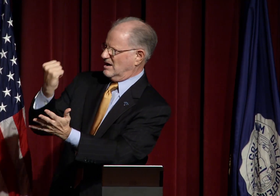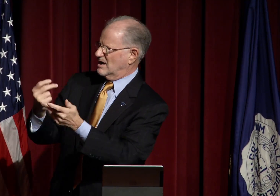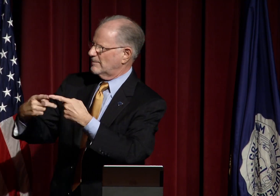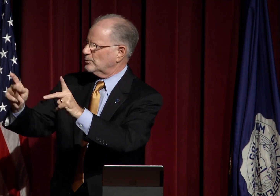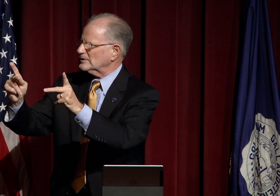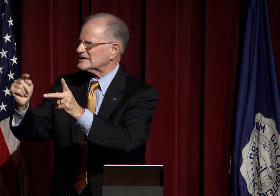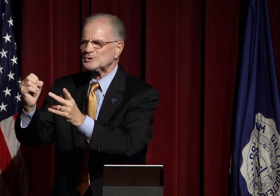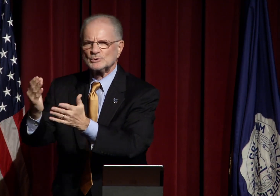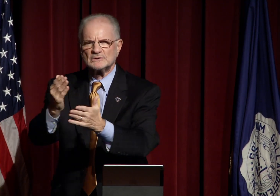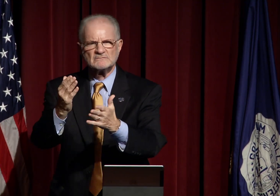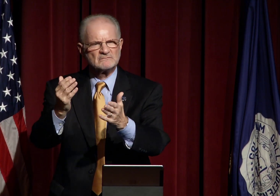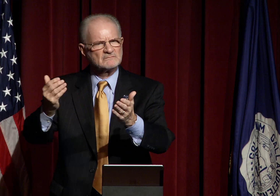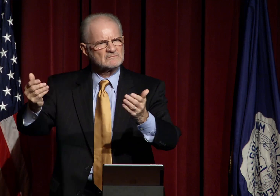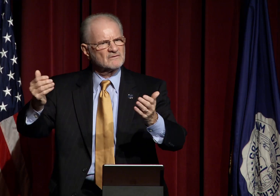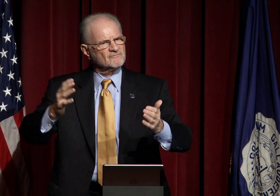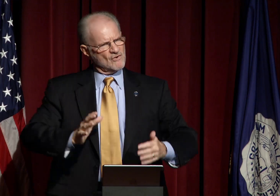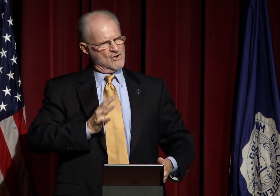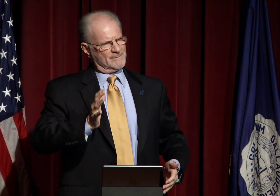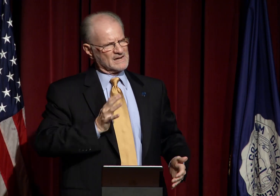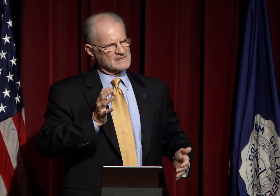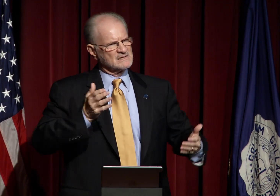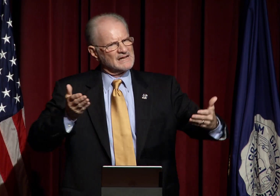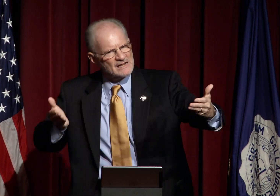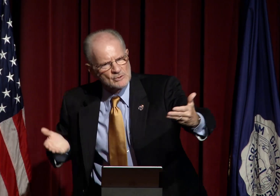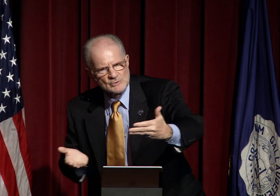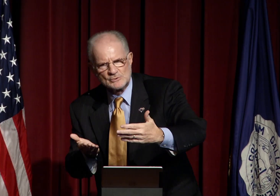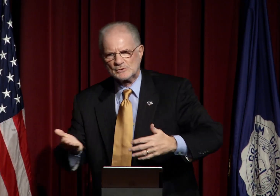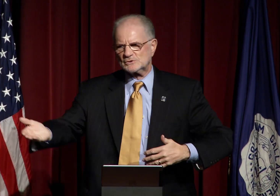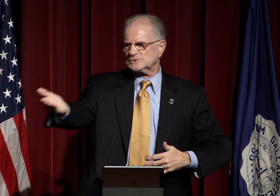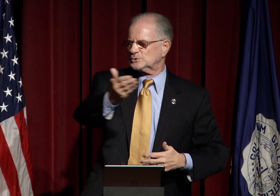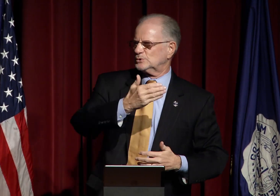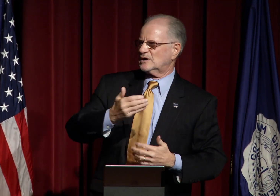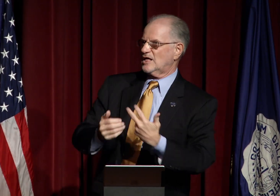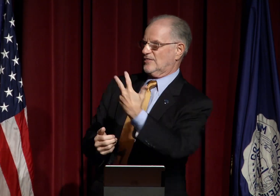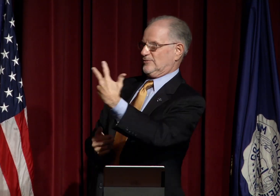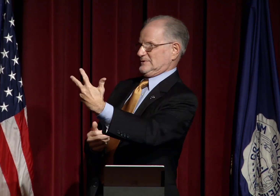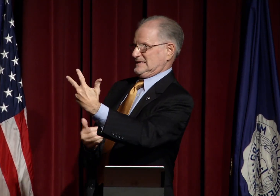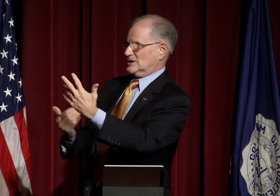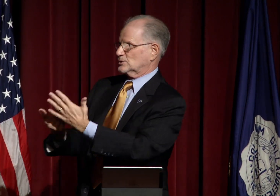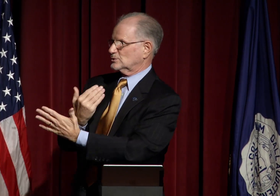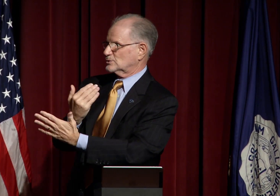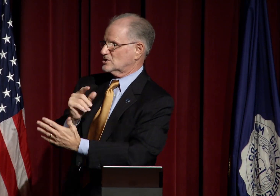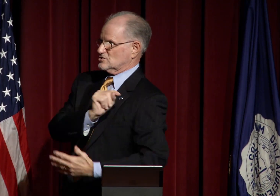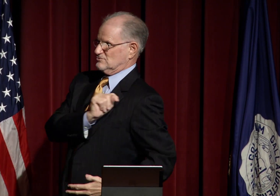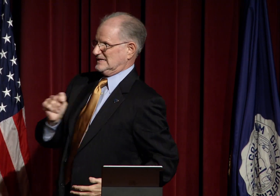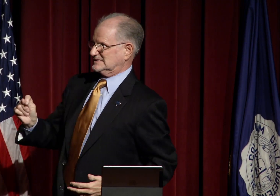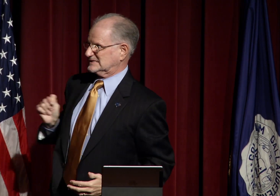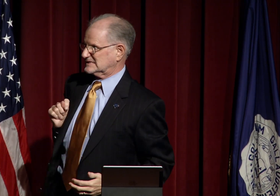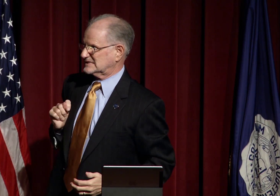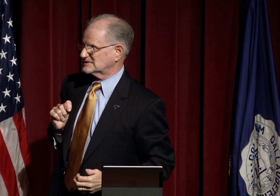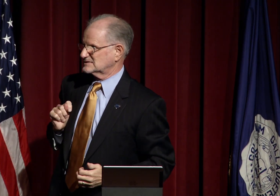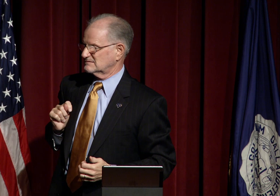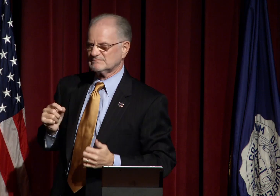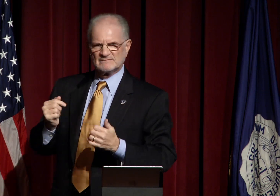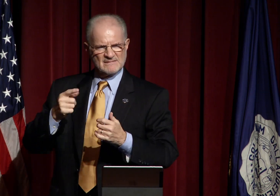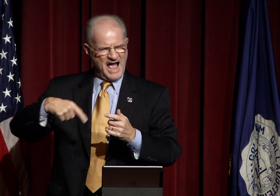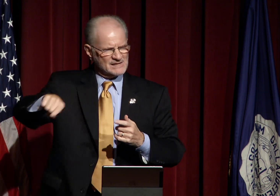And now, I'd like to use this opportunity to officially introduce to the campus 3 new